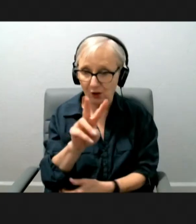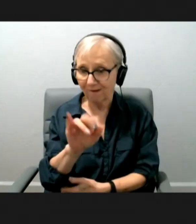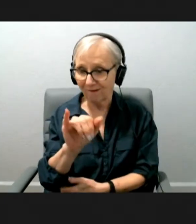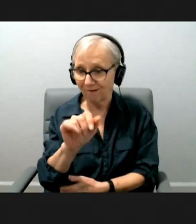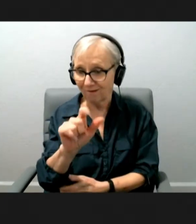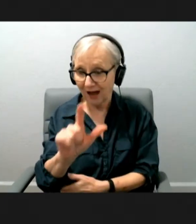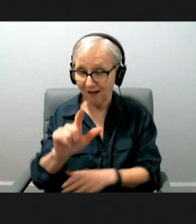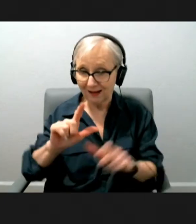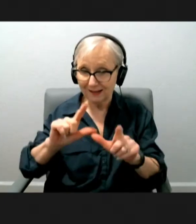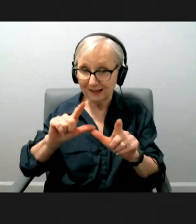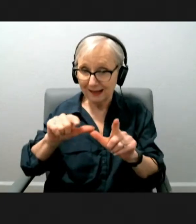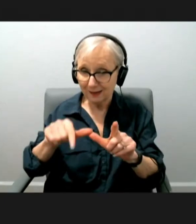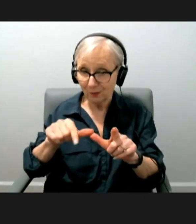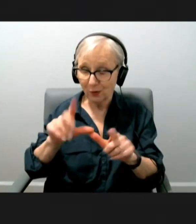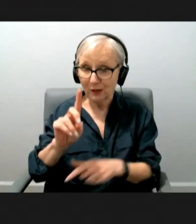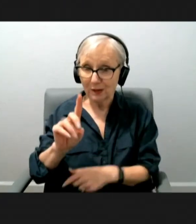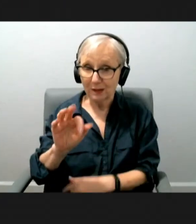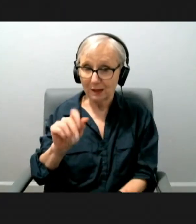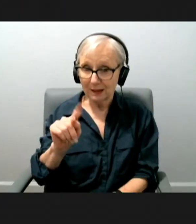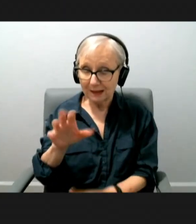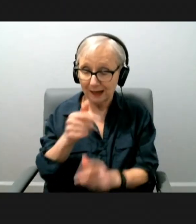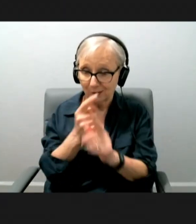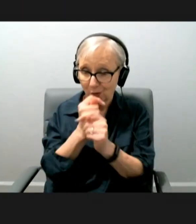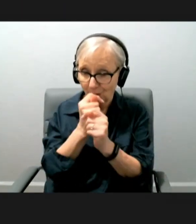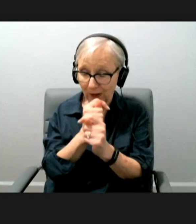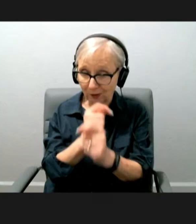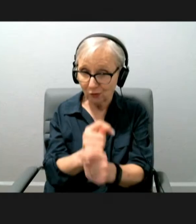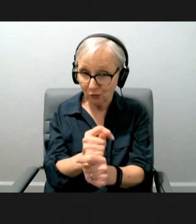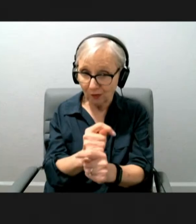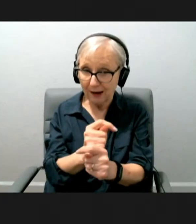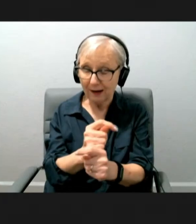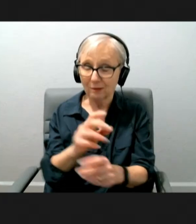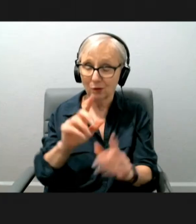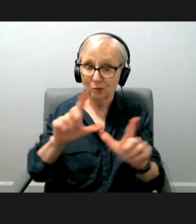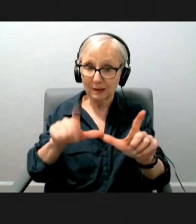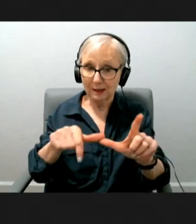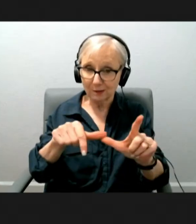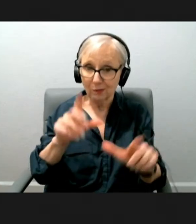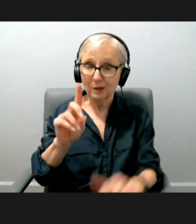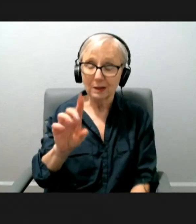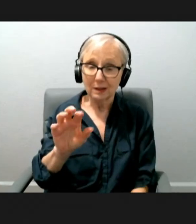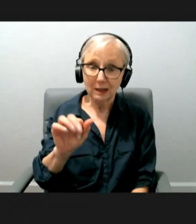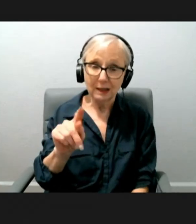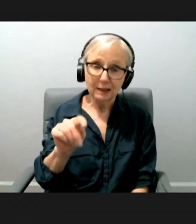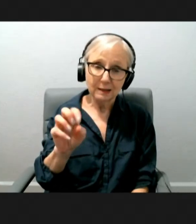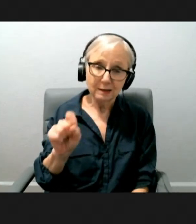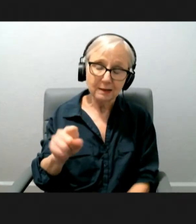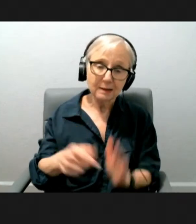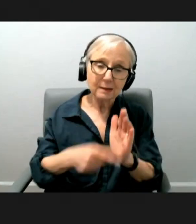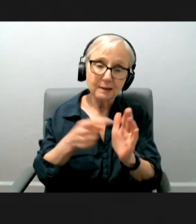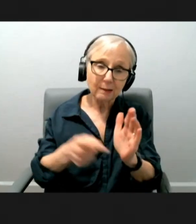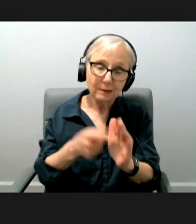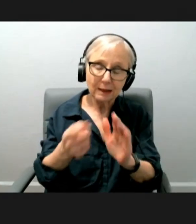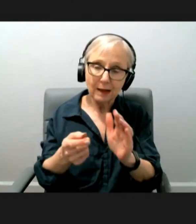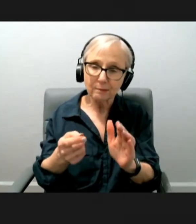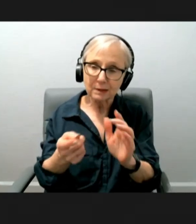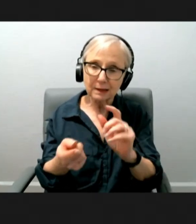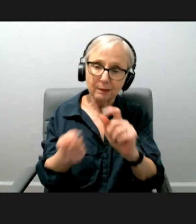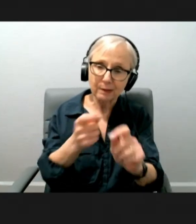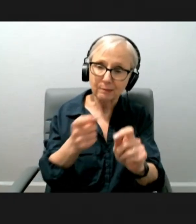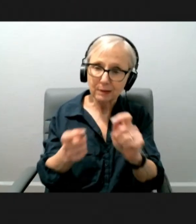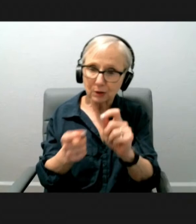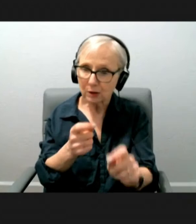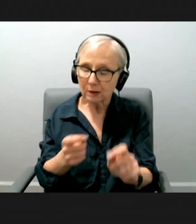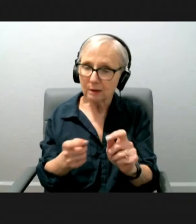and at the state level, we can track those expiration dates. Sometimes they may be changed